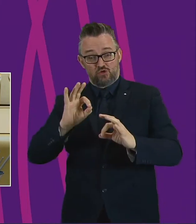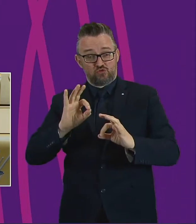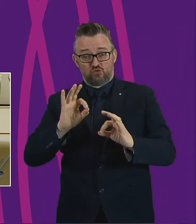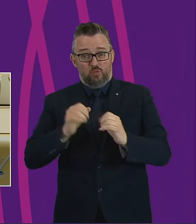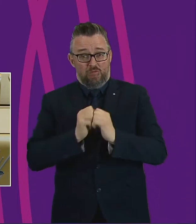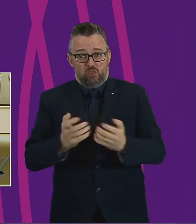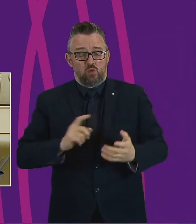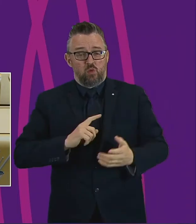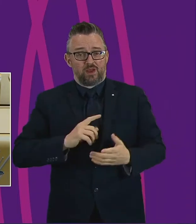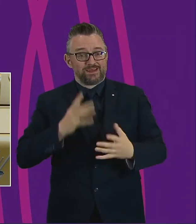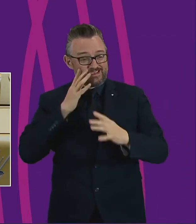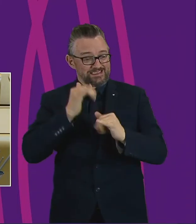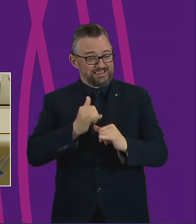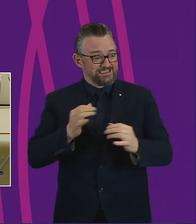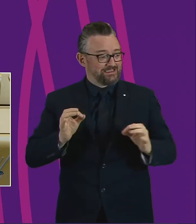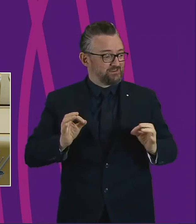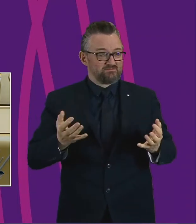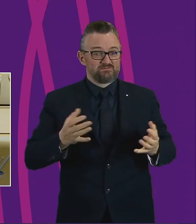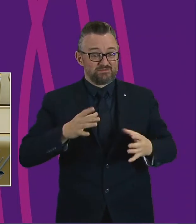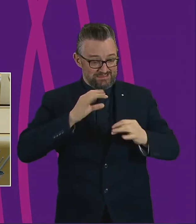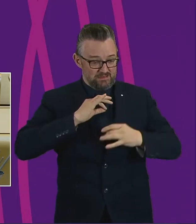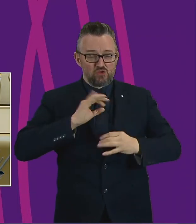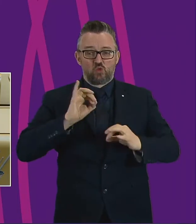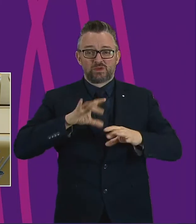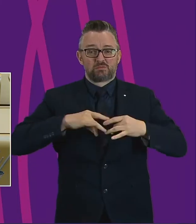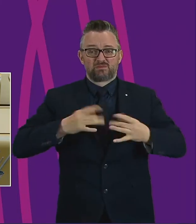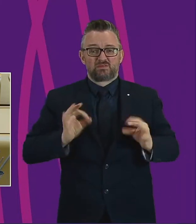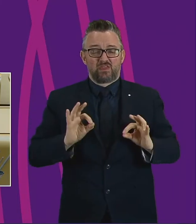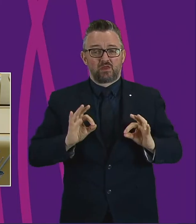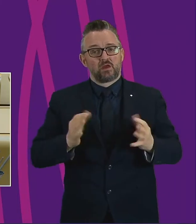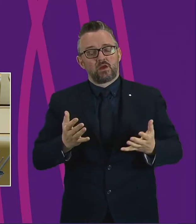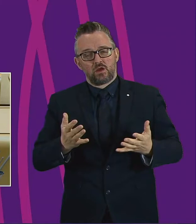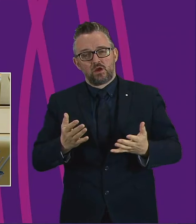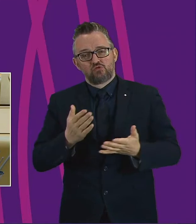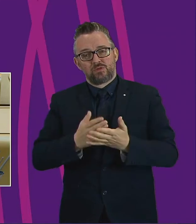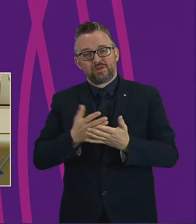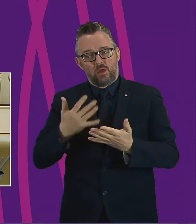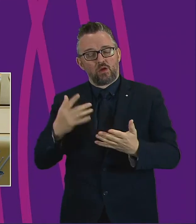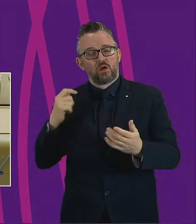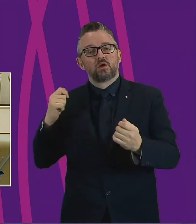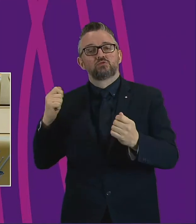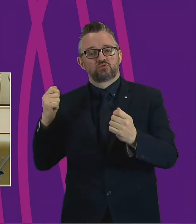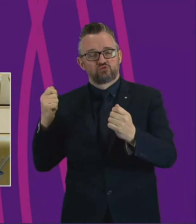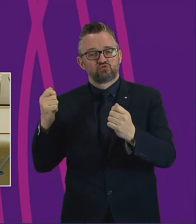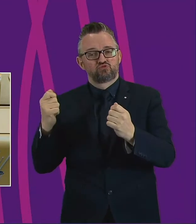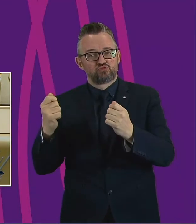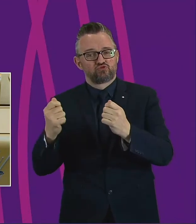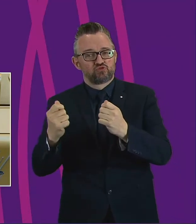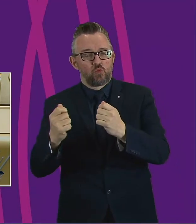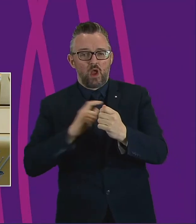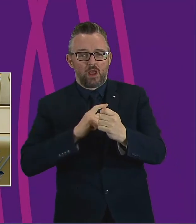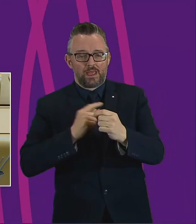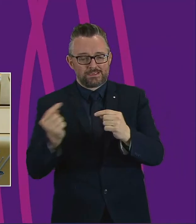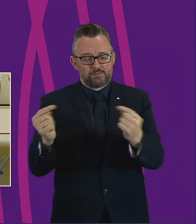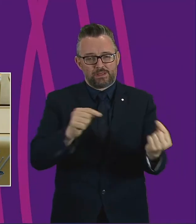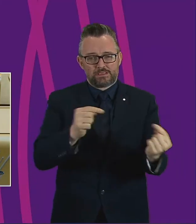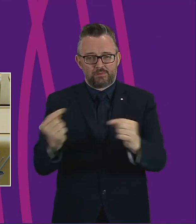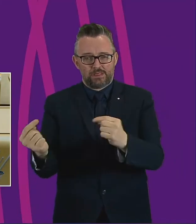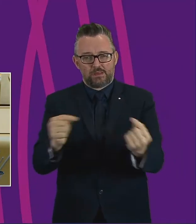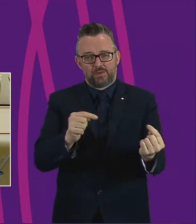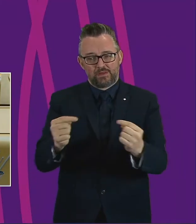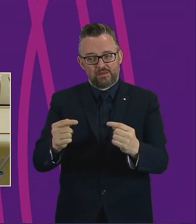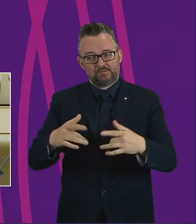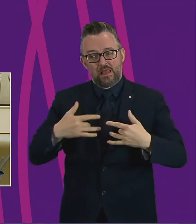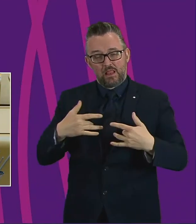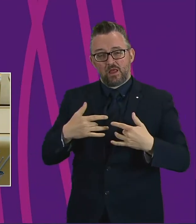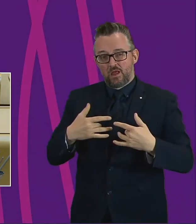those circumstances. That has changed in that there is now a lively debate that argues that there is some